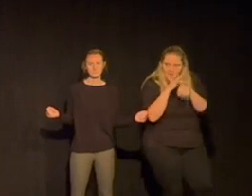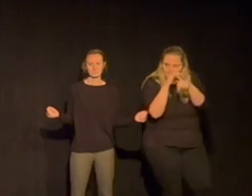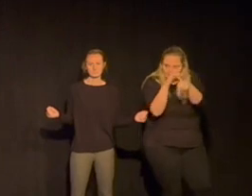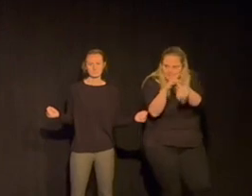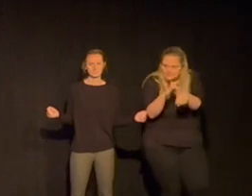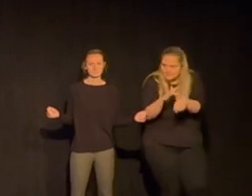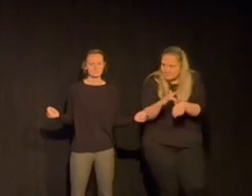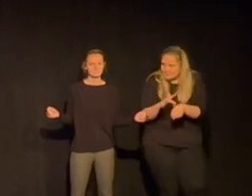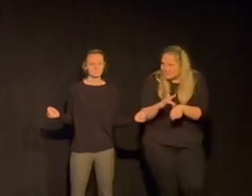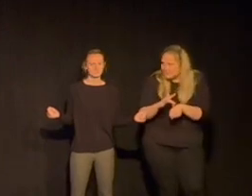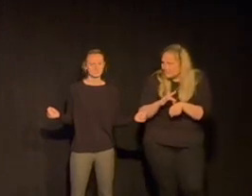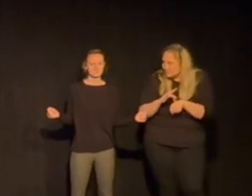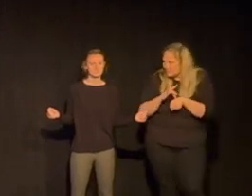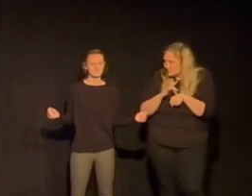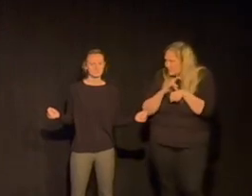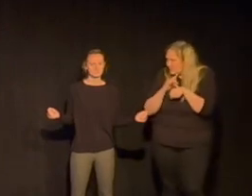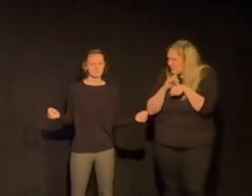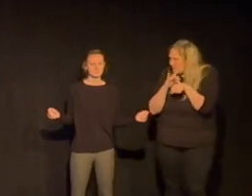obsession.